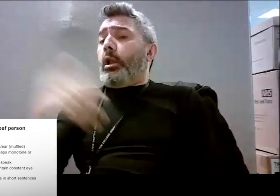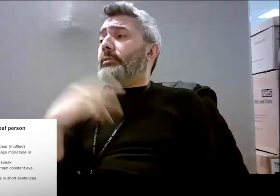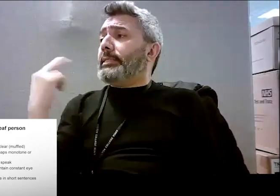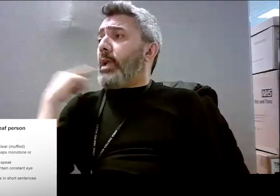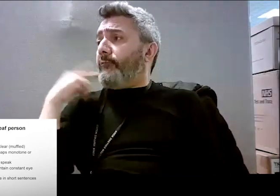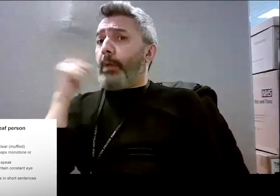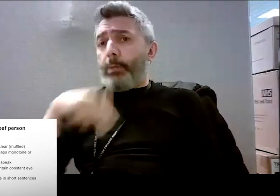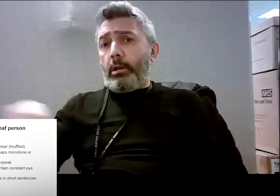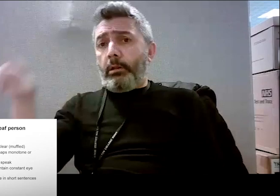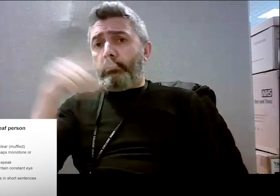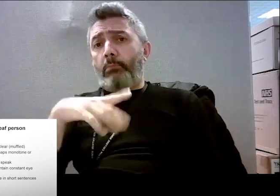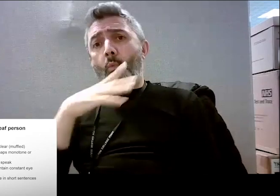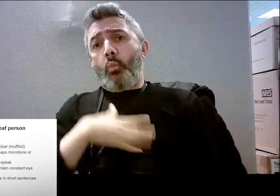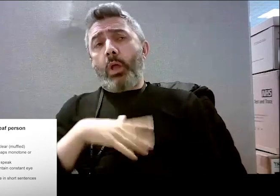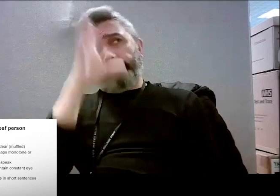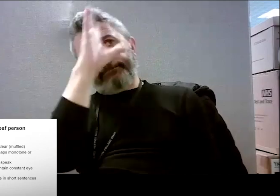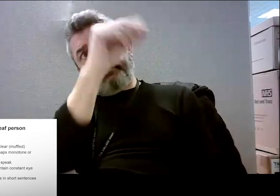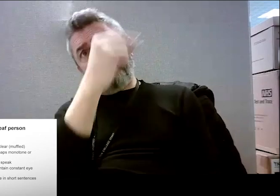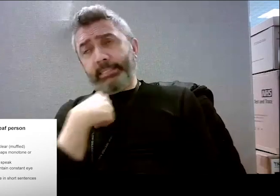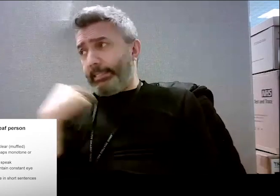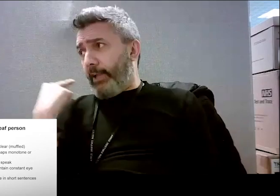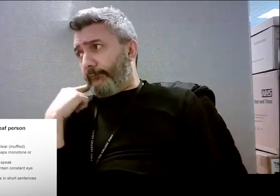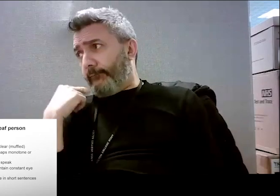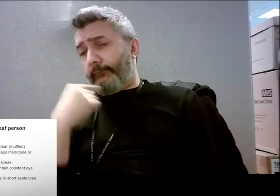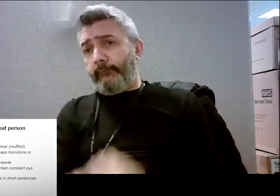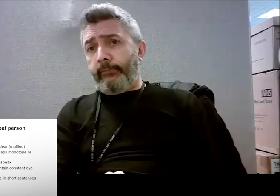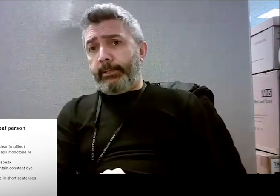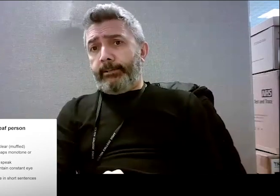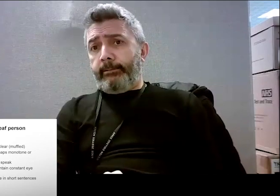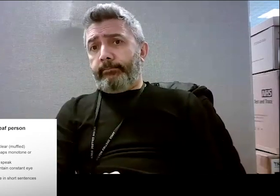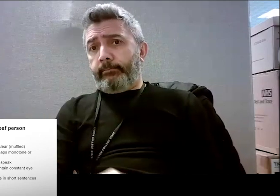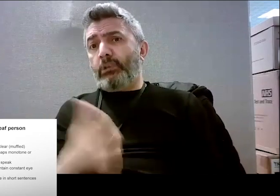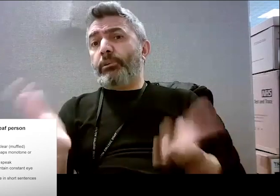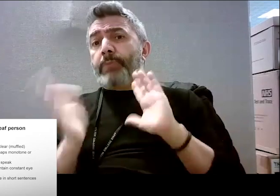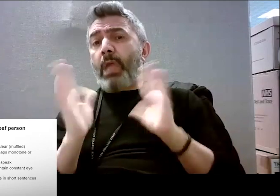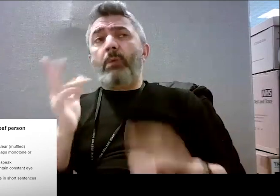Okay, so maybe they'll let you know that they're deaf.